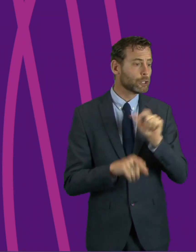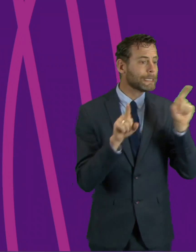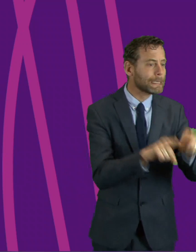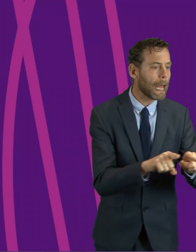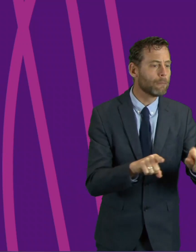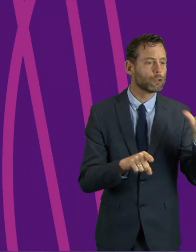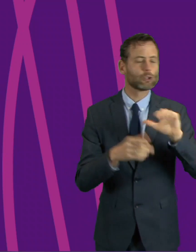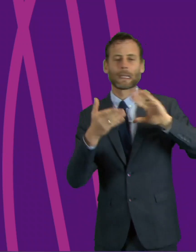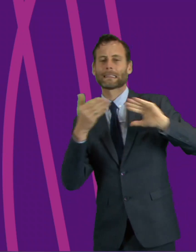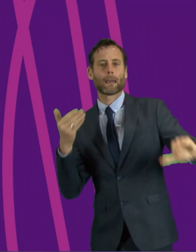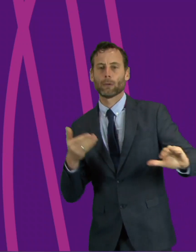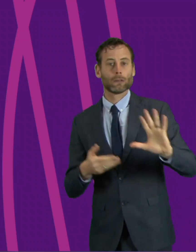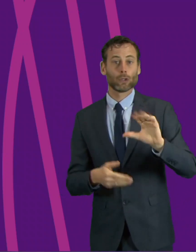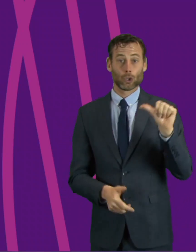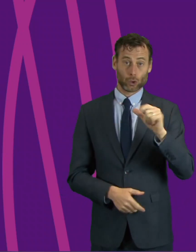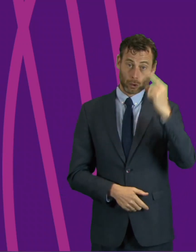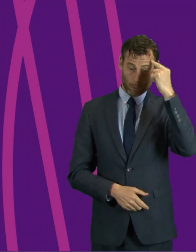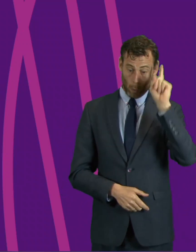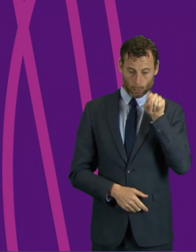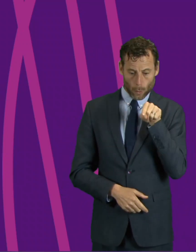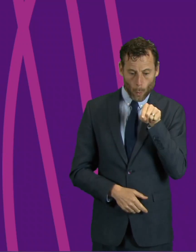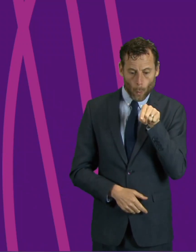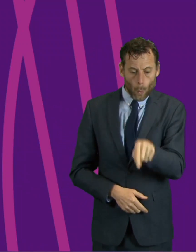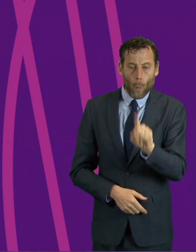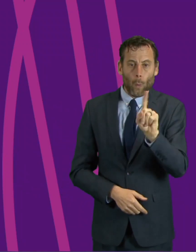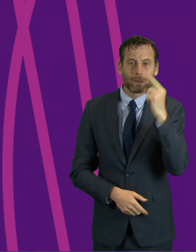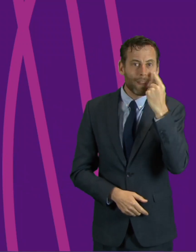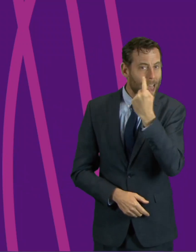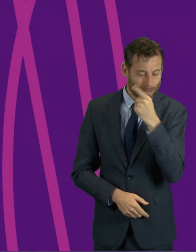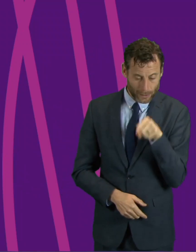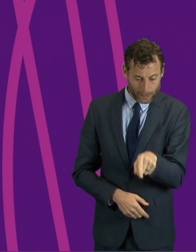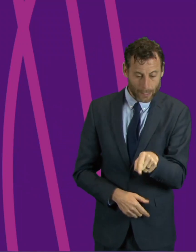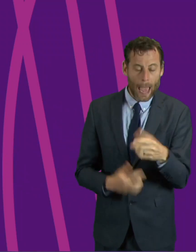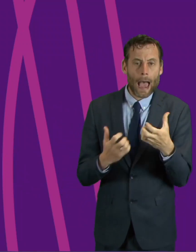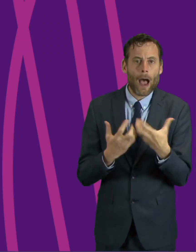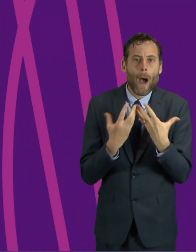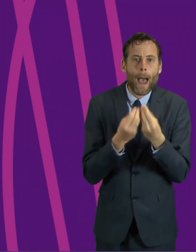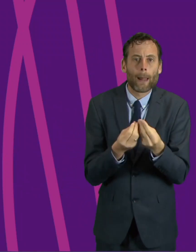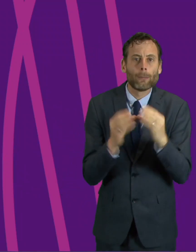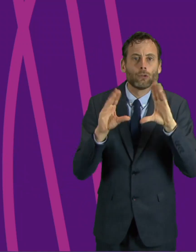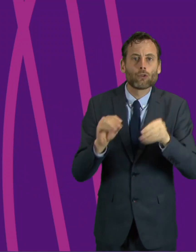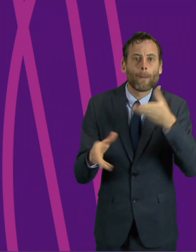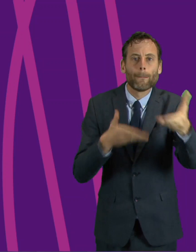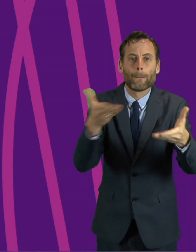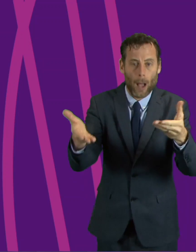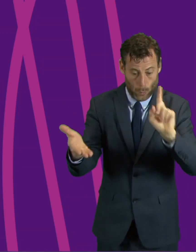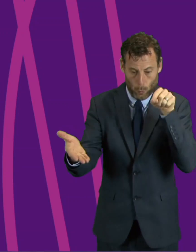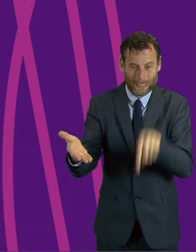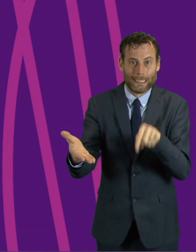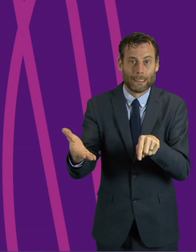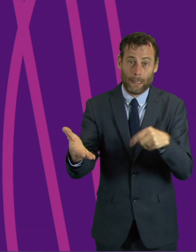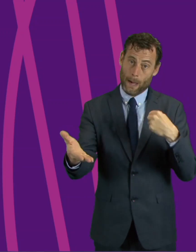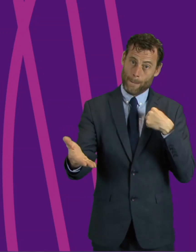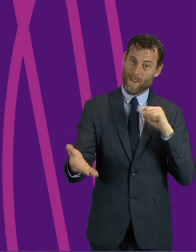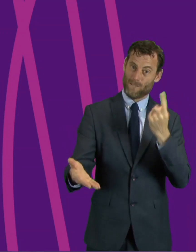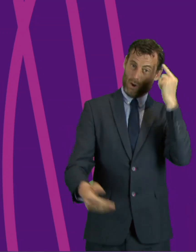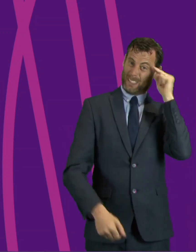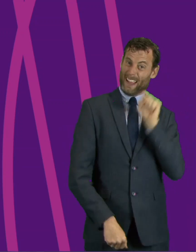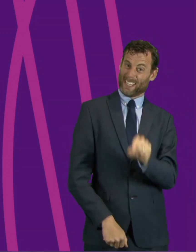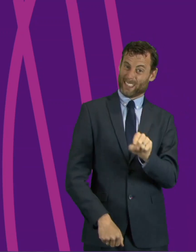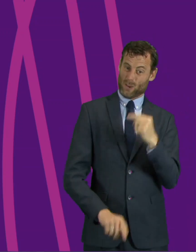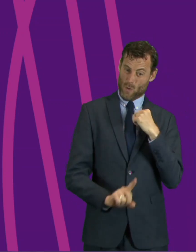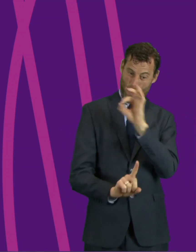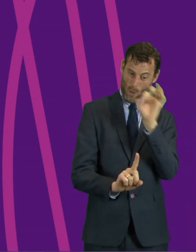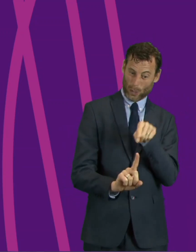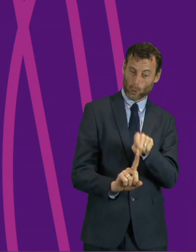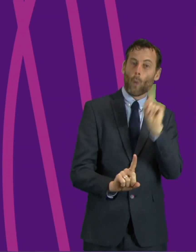thing to do to suppress the virus and save lives? That's the only thing I am interested in what I'm dealing with right now. Now,